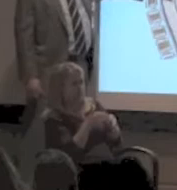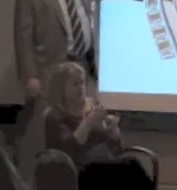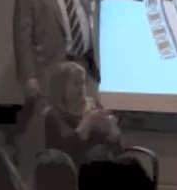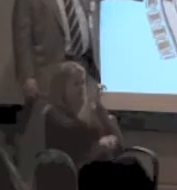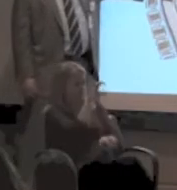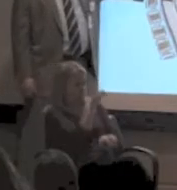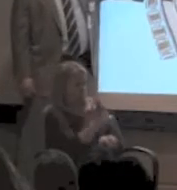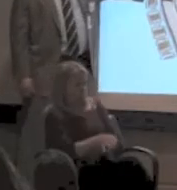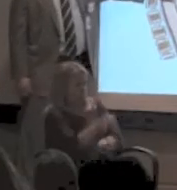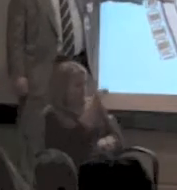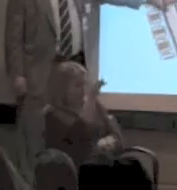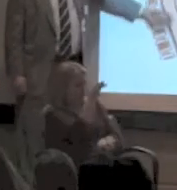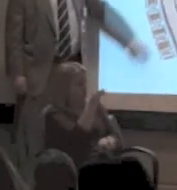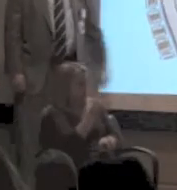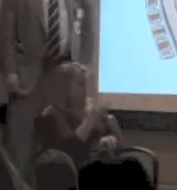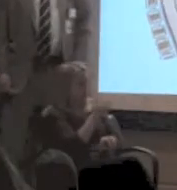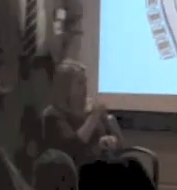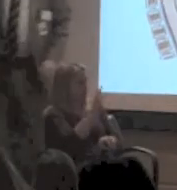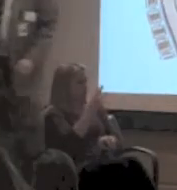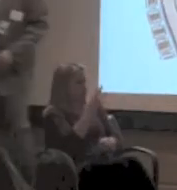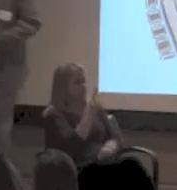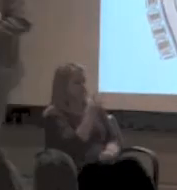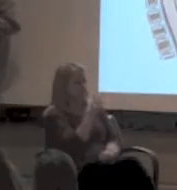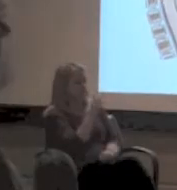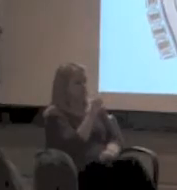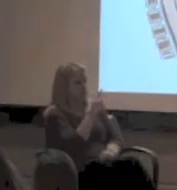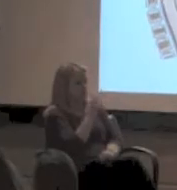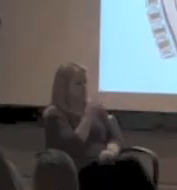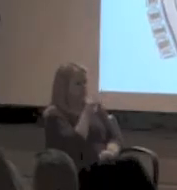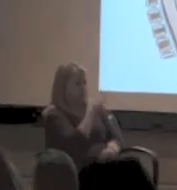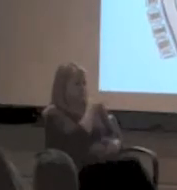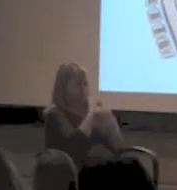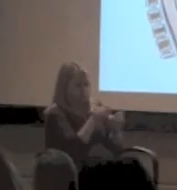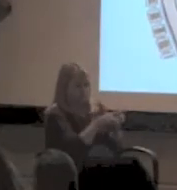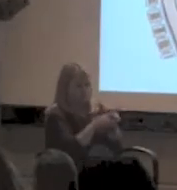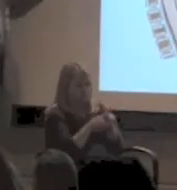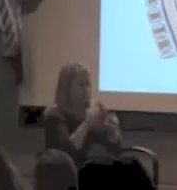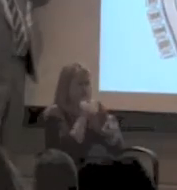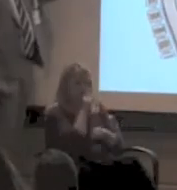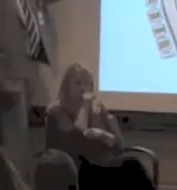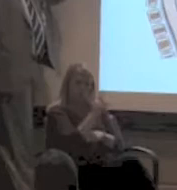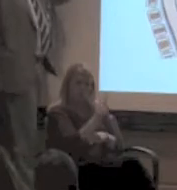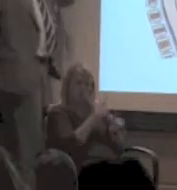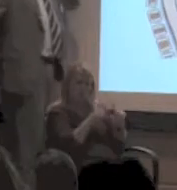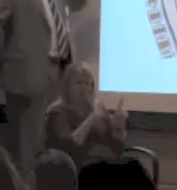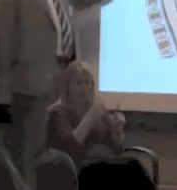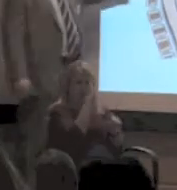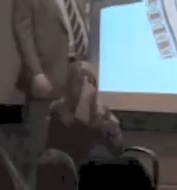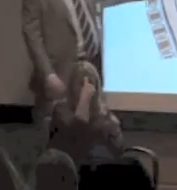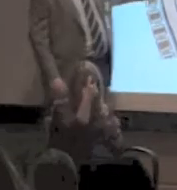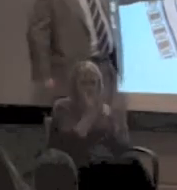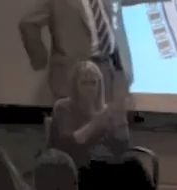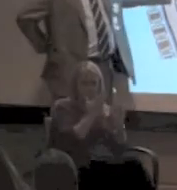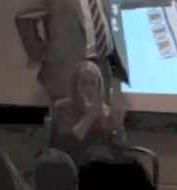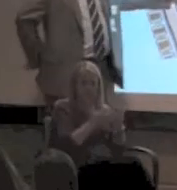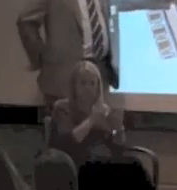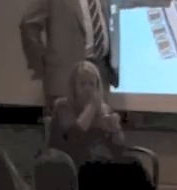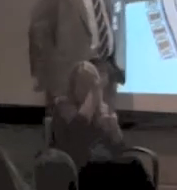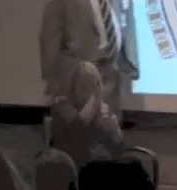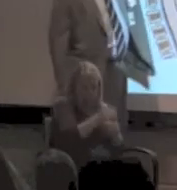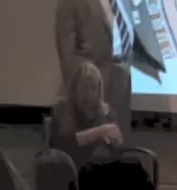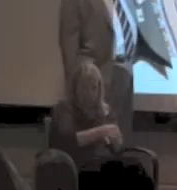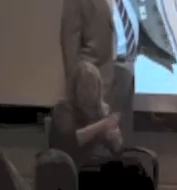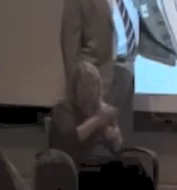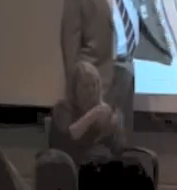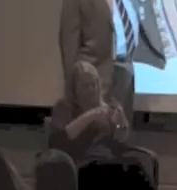ventricle has come down as well. Okay, so it's quite a bit different, and we're not quite sure. We think maybe the open cord and the leaking